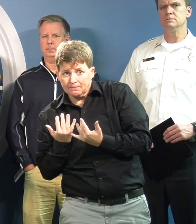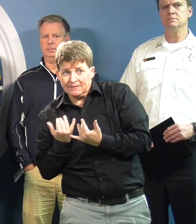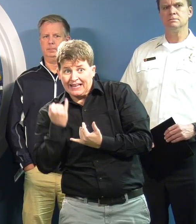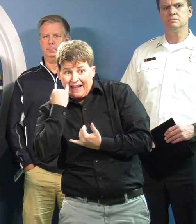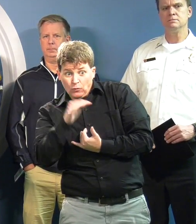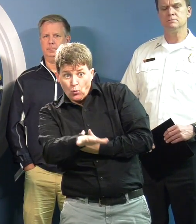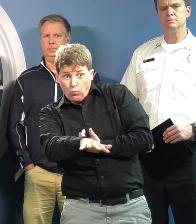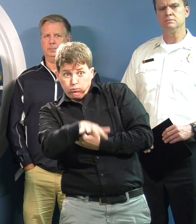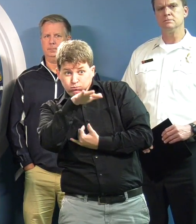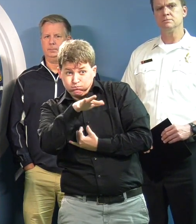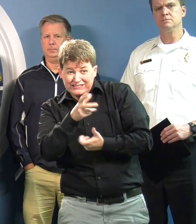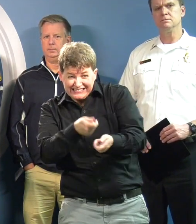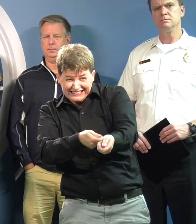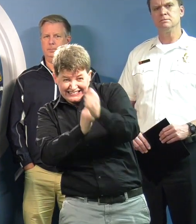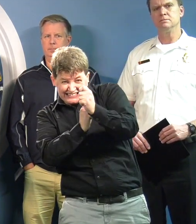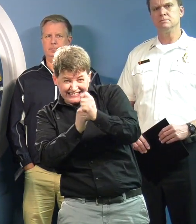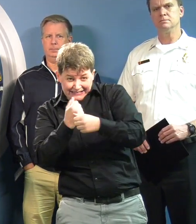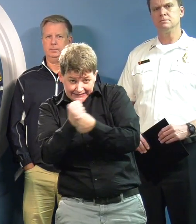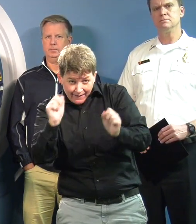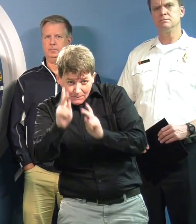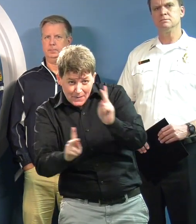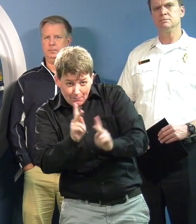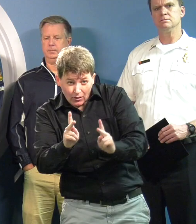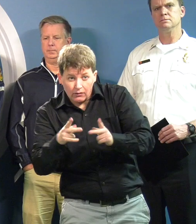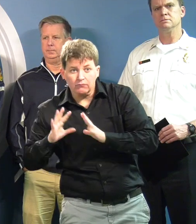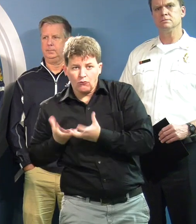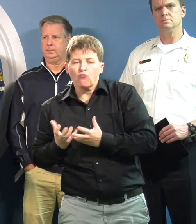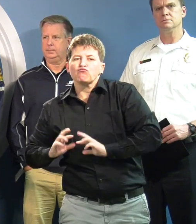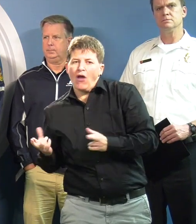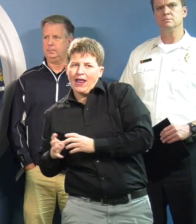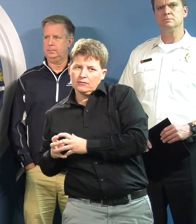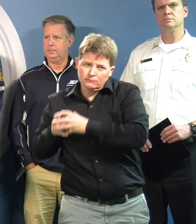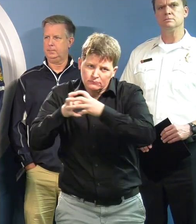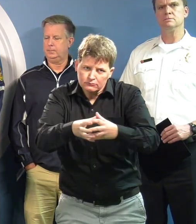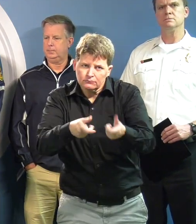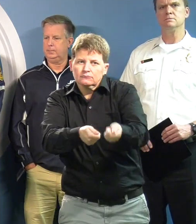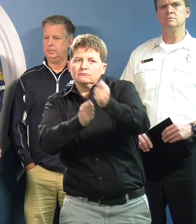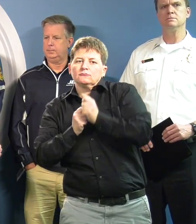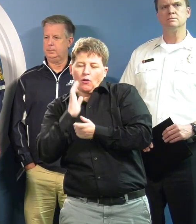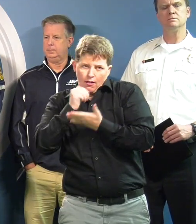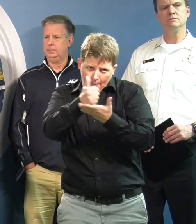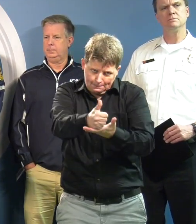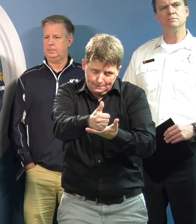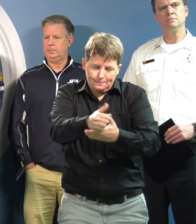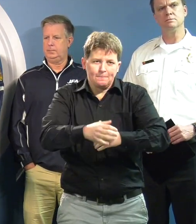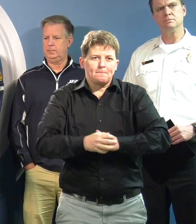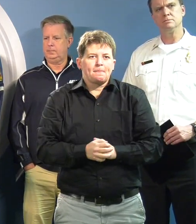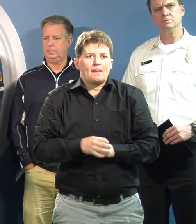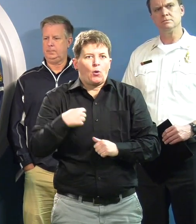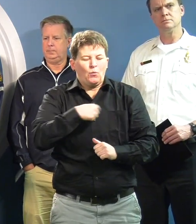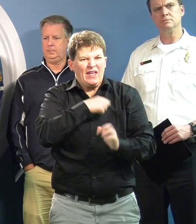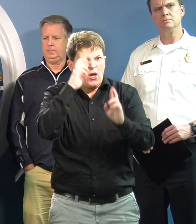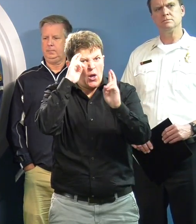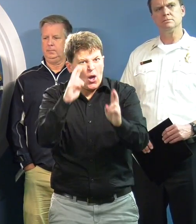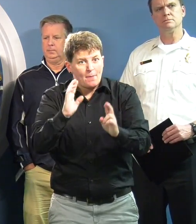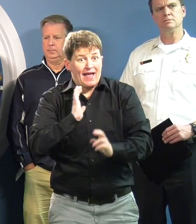rescues. While we're hopeful we won't see the same impacts as our neighboring counties, we must stand ready to